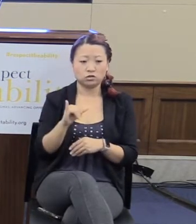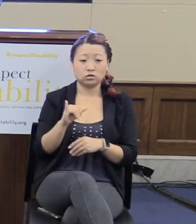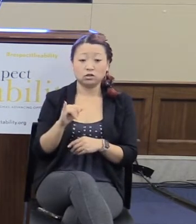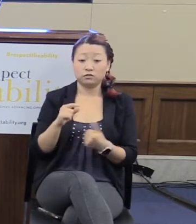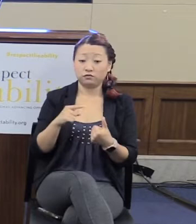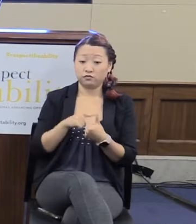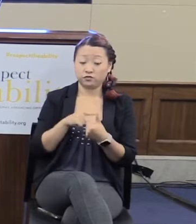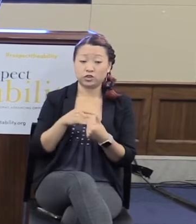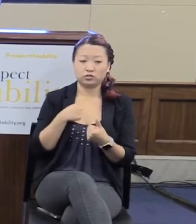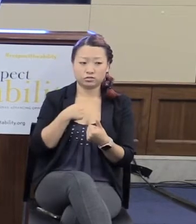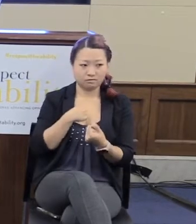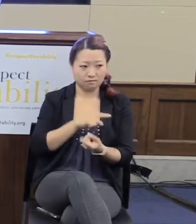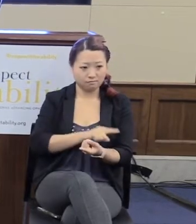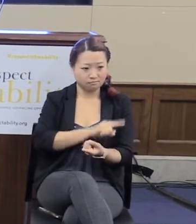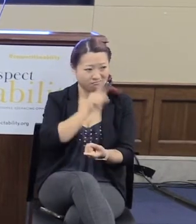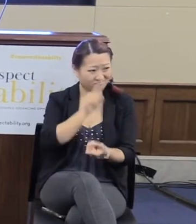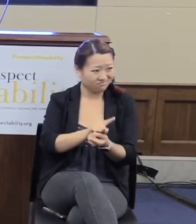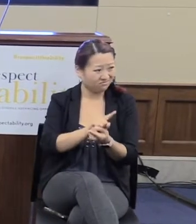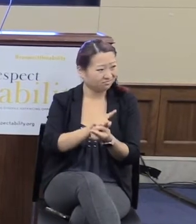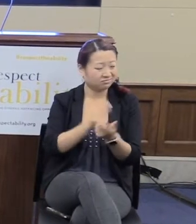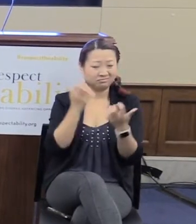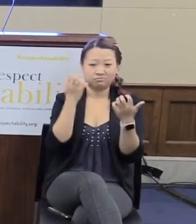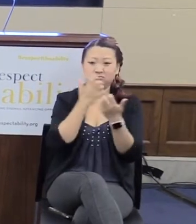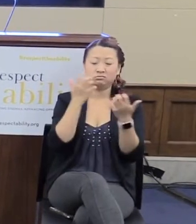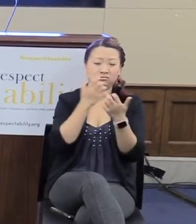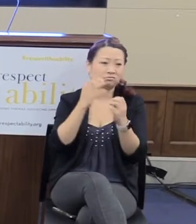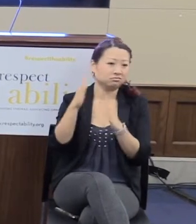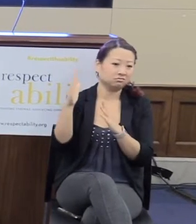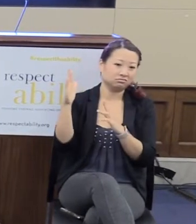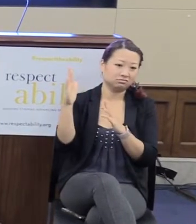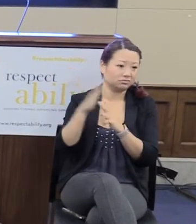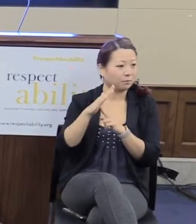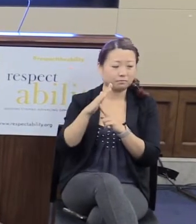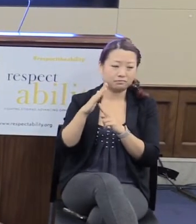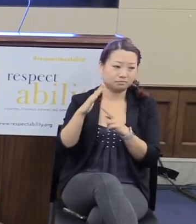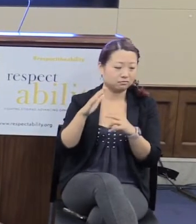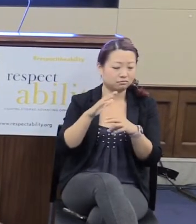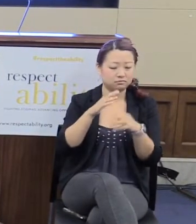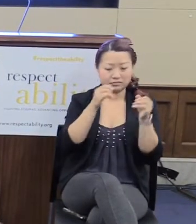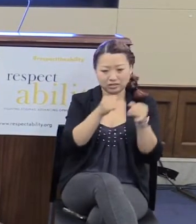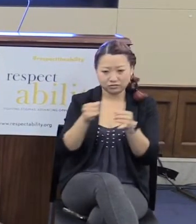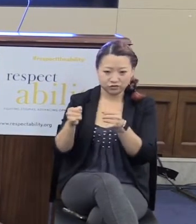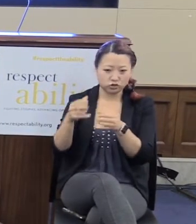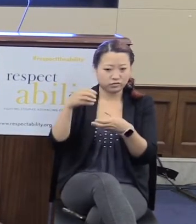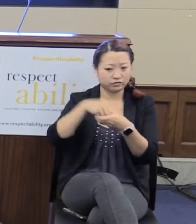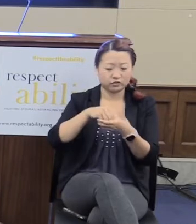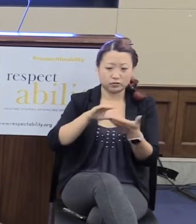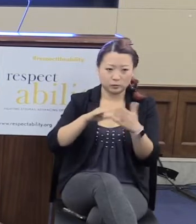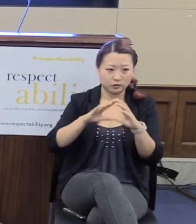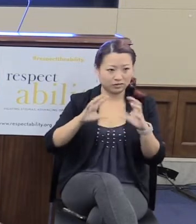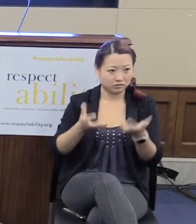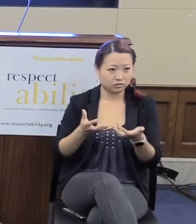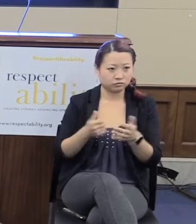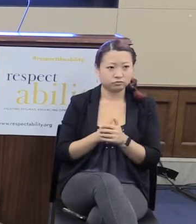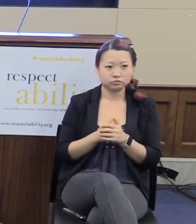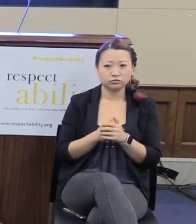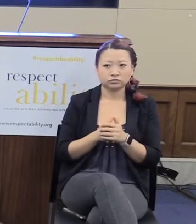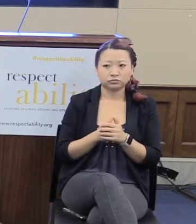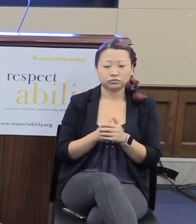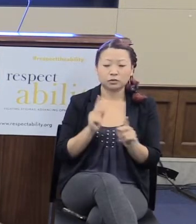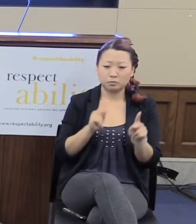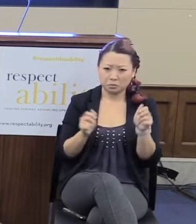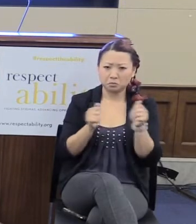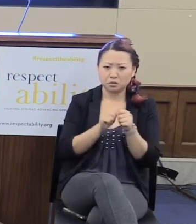met the most incredible individuals in the community of people